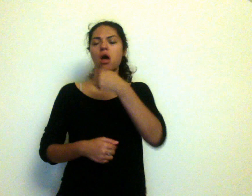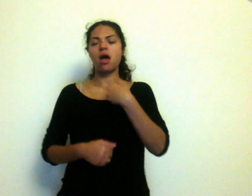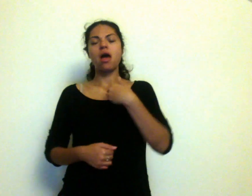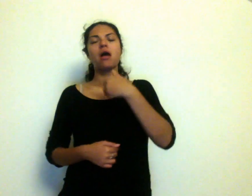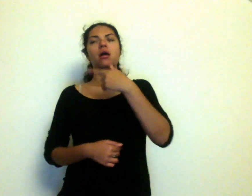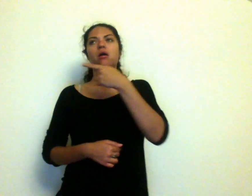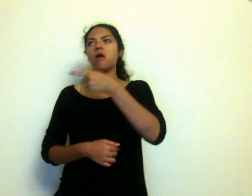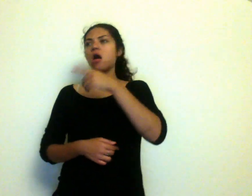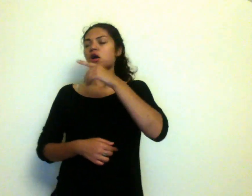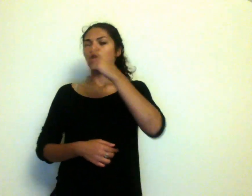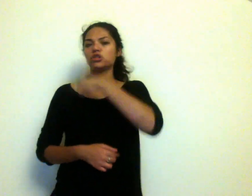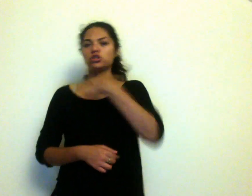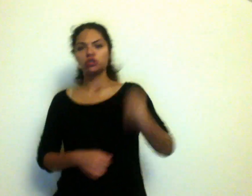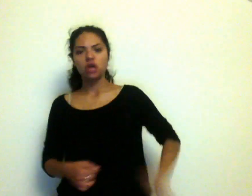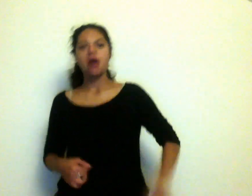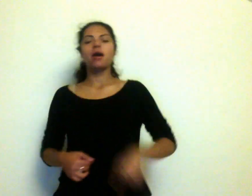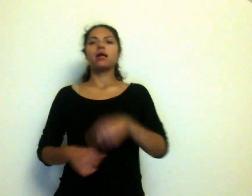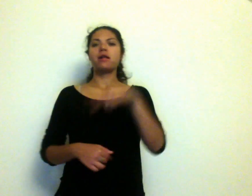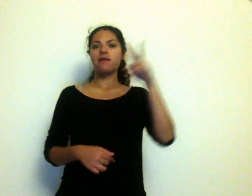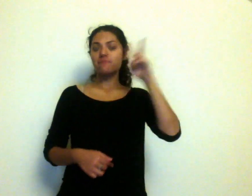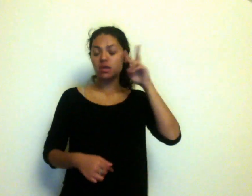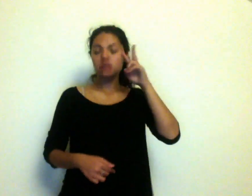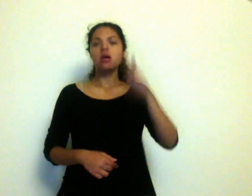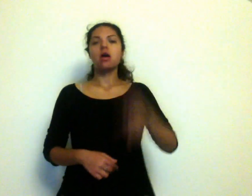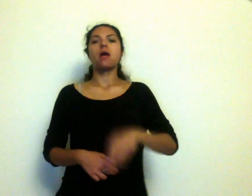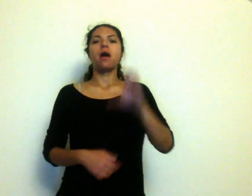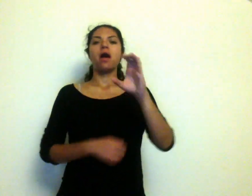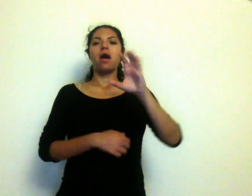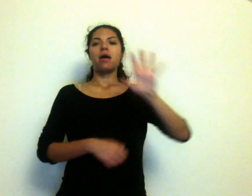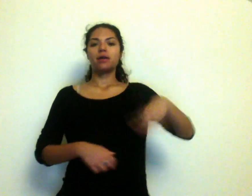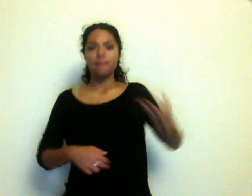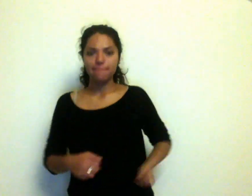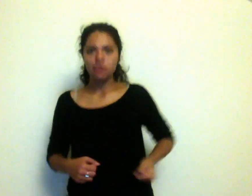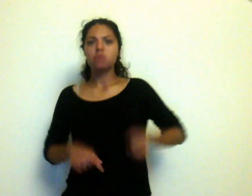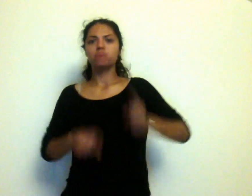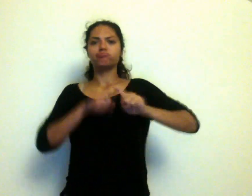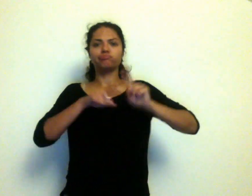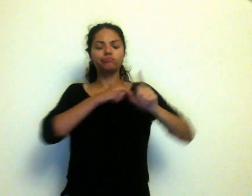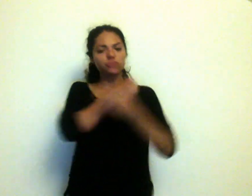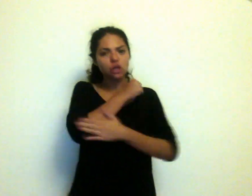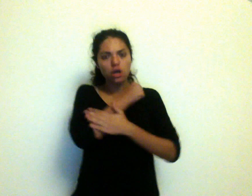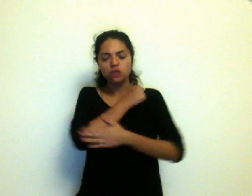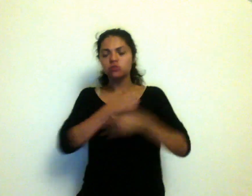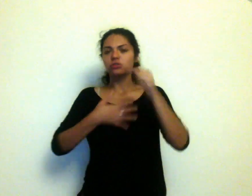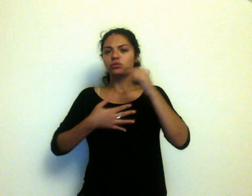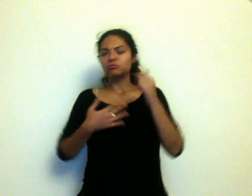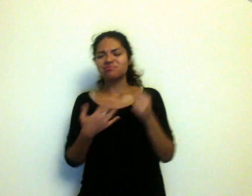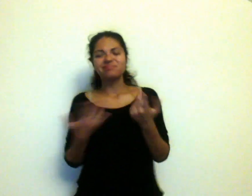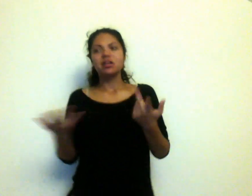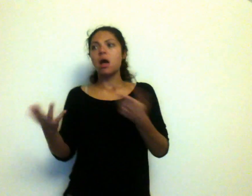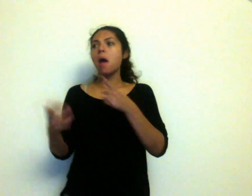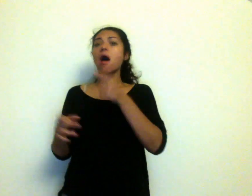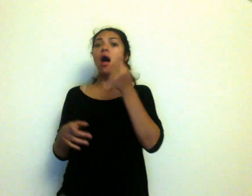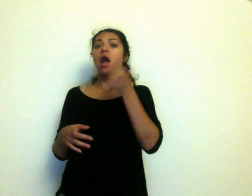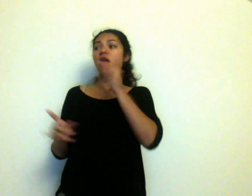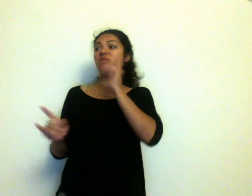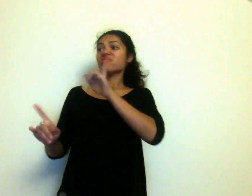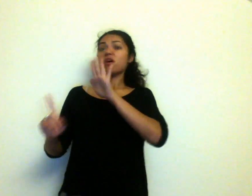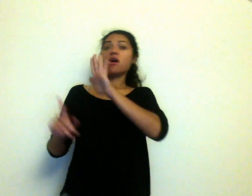in Vietnam, it's called Buddhism. Most of it is really more spirit worship and animism. But you take the pantheistic worldview and you've